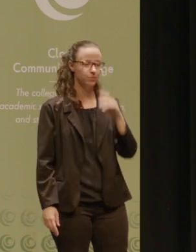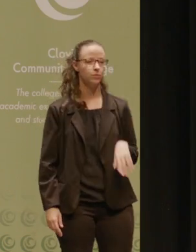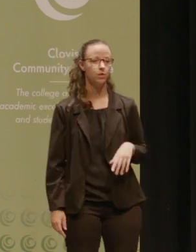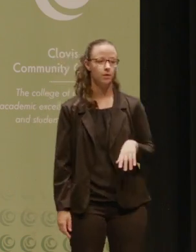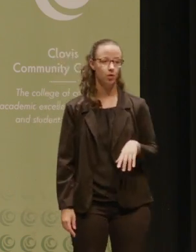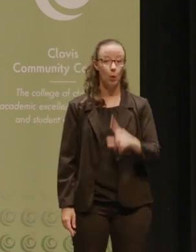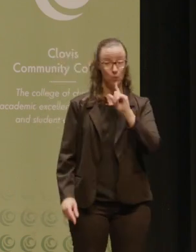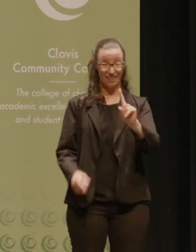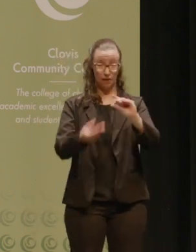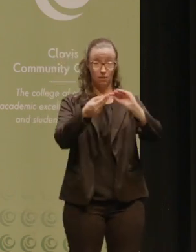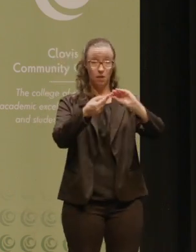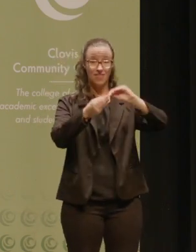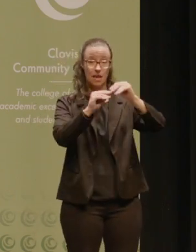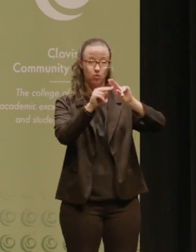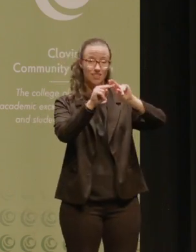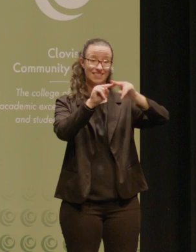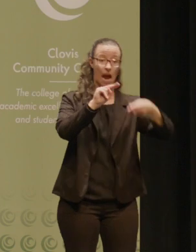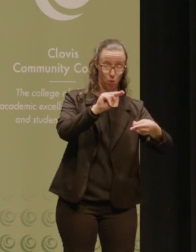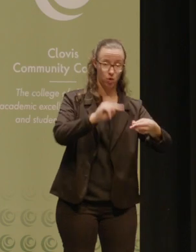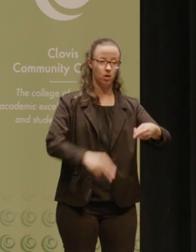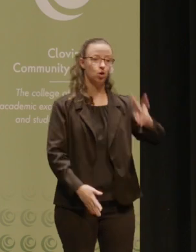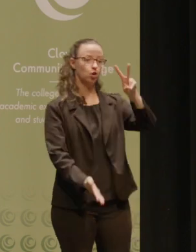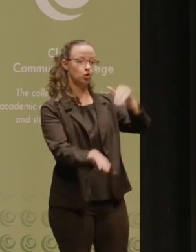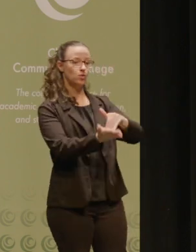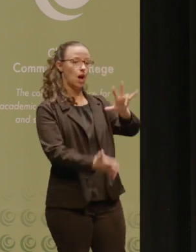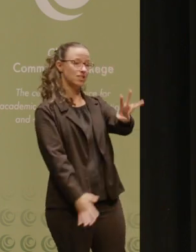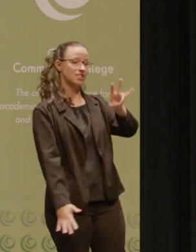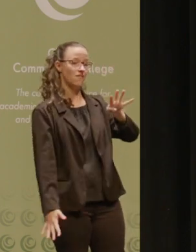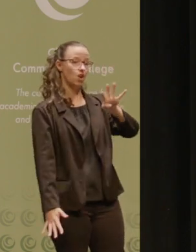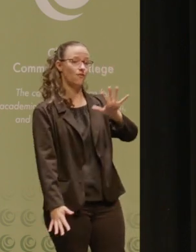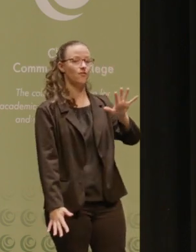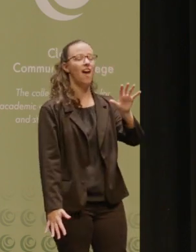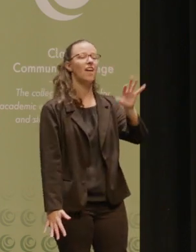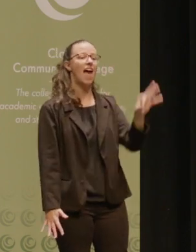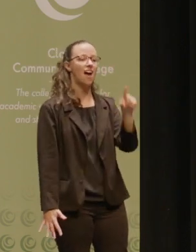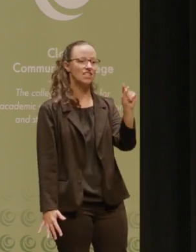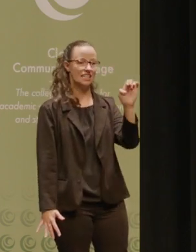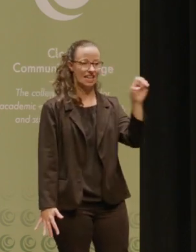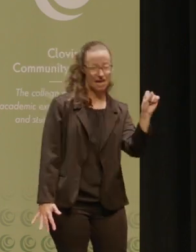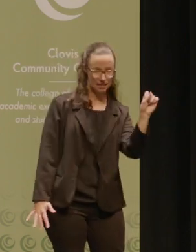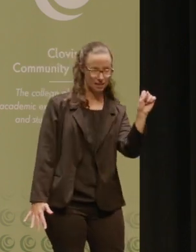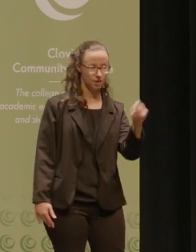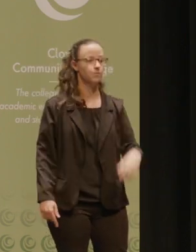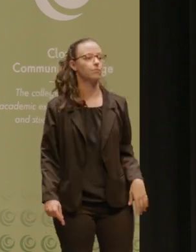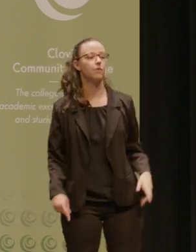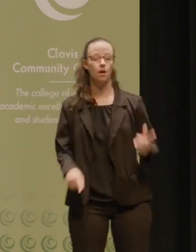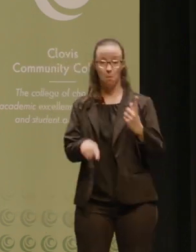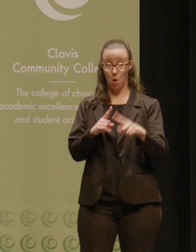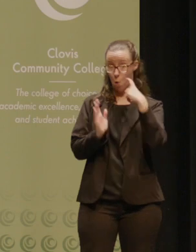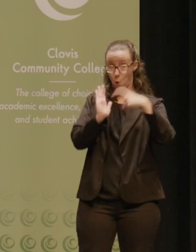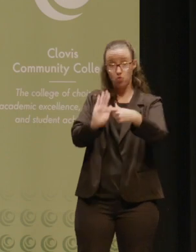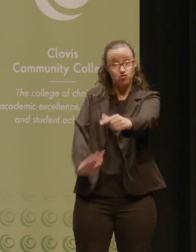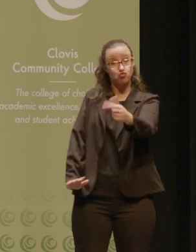really, we're down. We're down 2,745 FTS to be exact. But you'll notice those